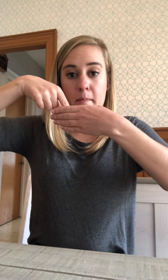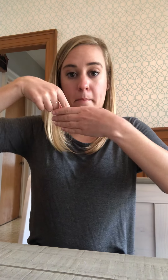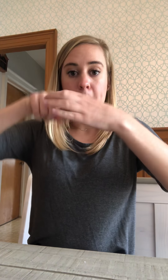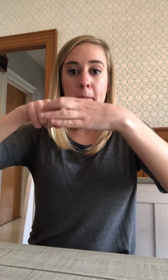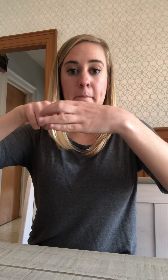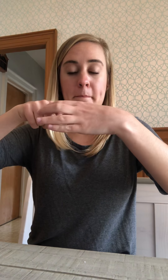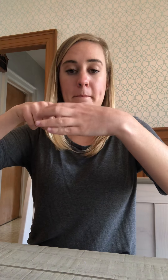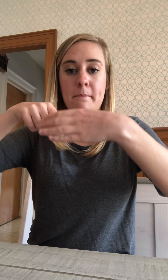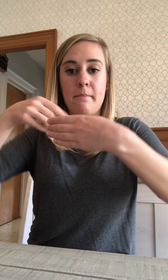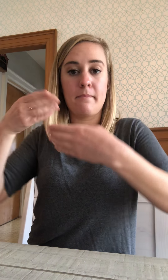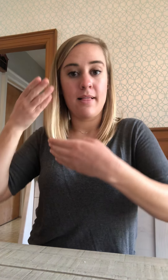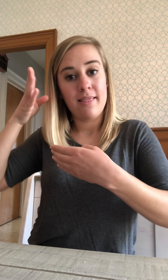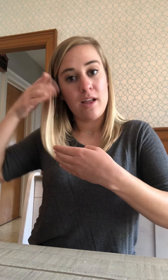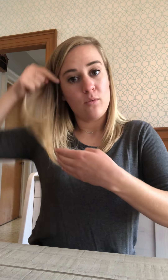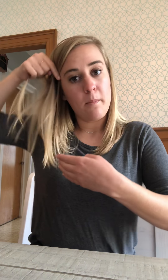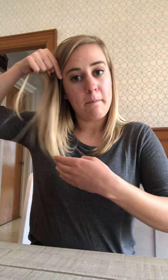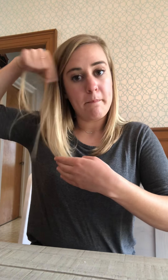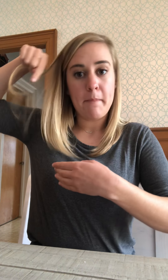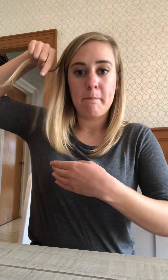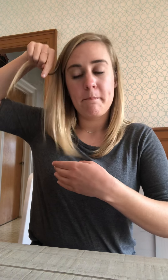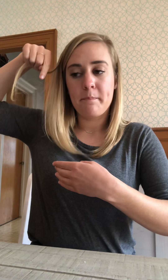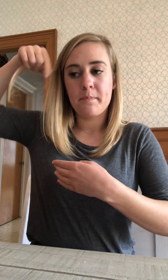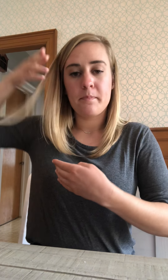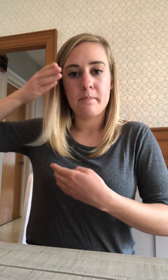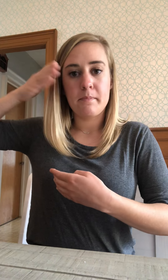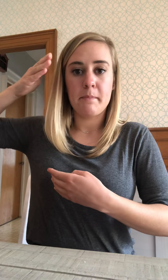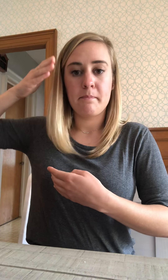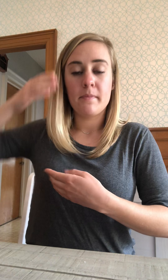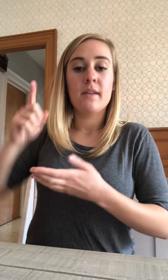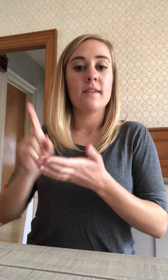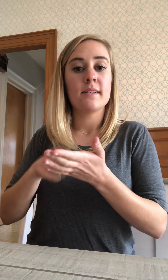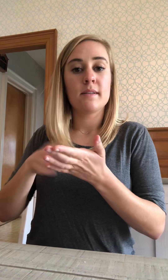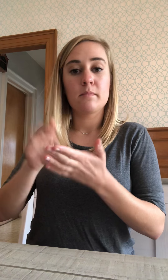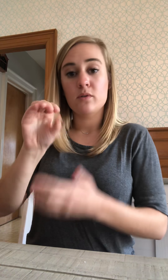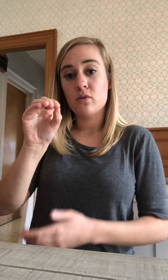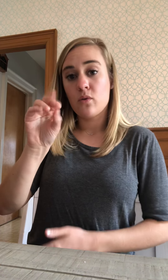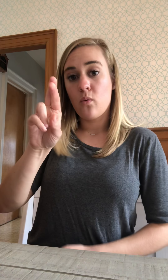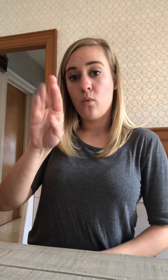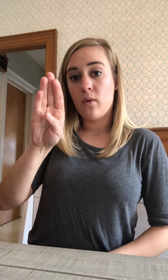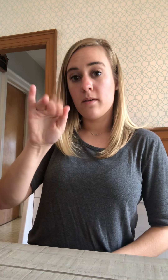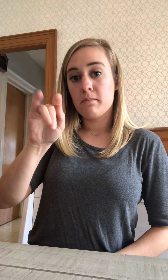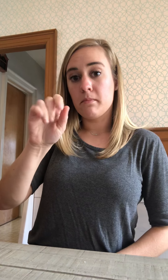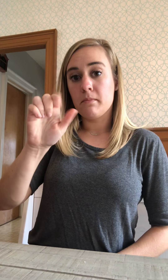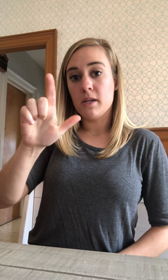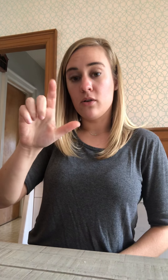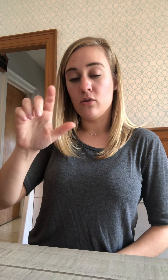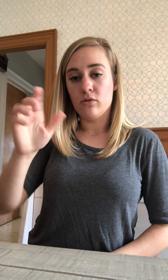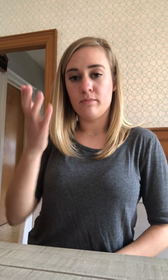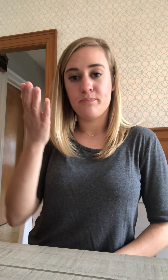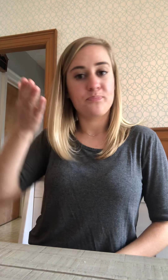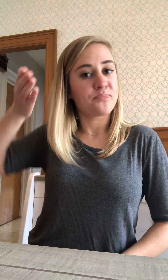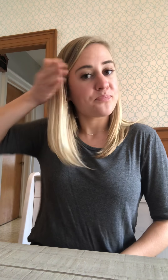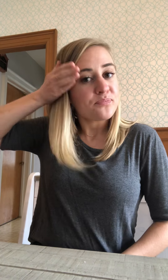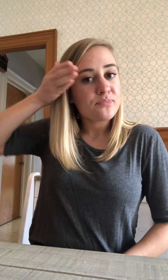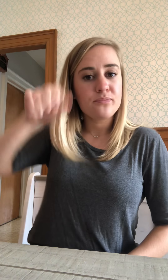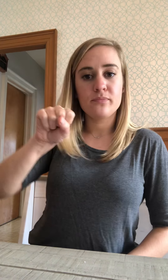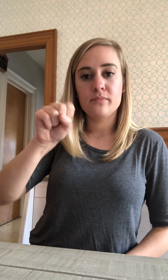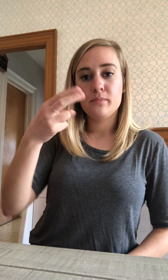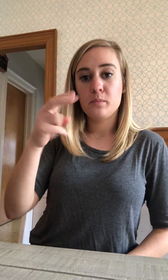we will put a little orbital shield over this so the patients don't lie on it and push it back down. This is a fracture